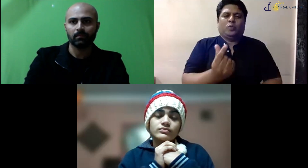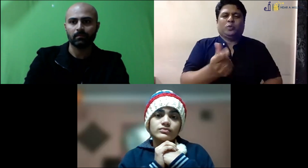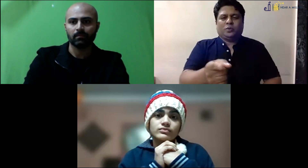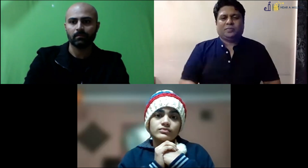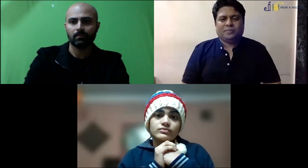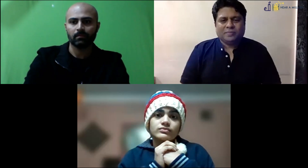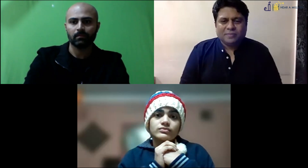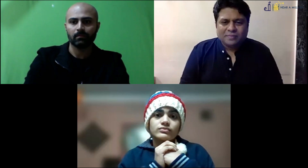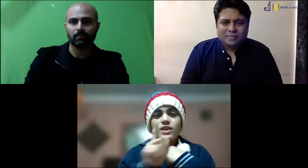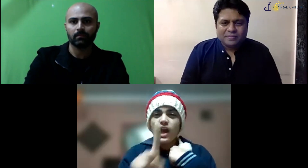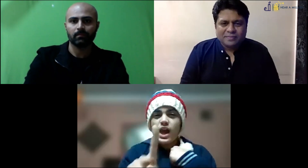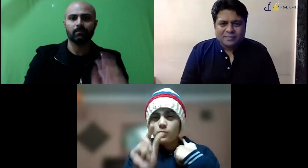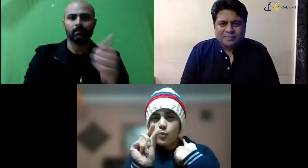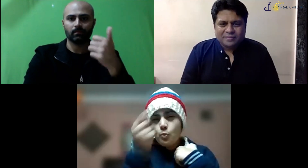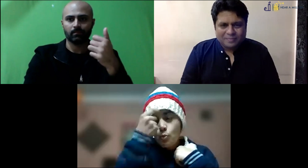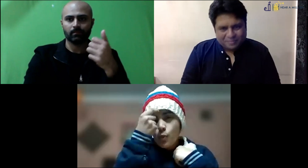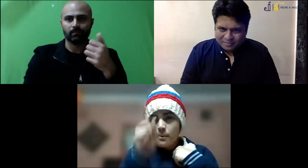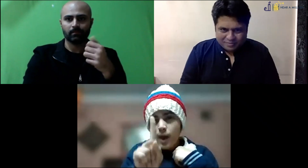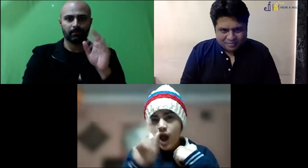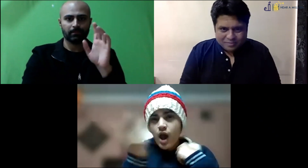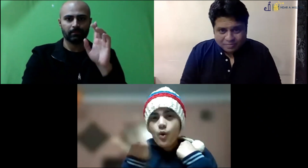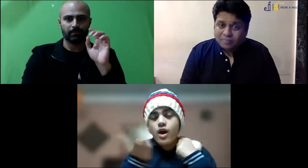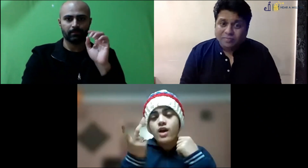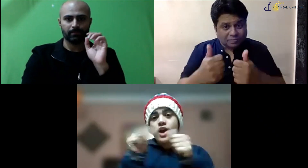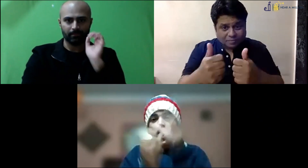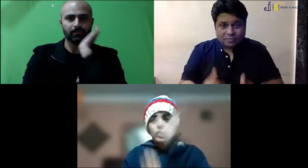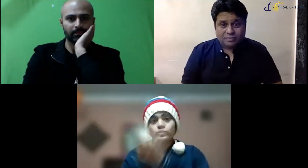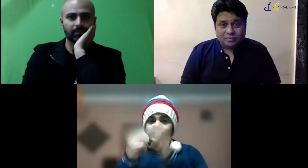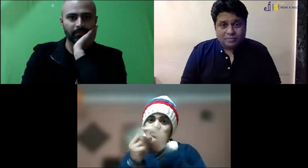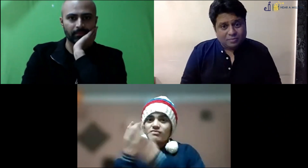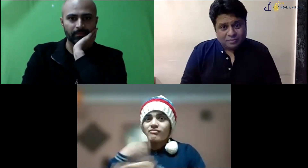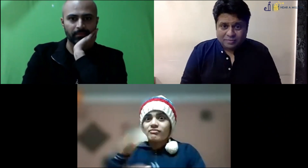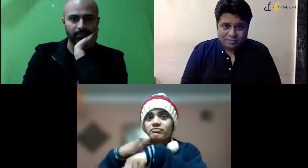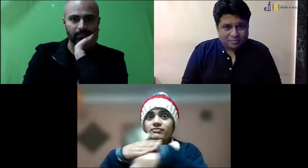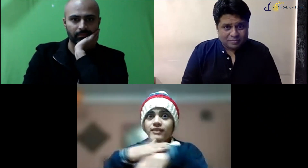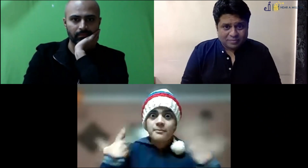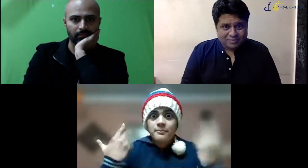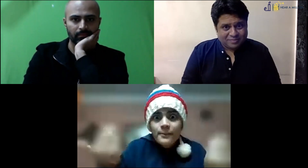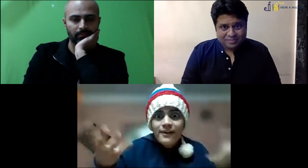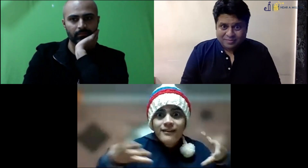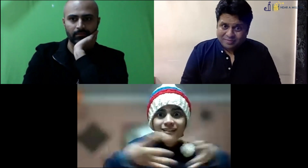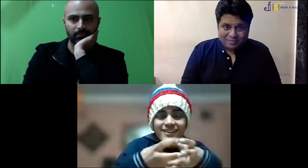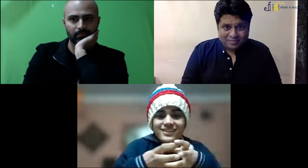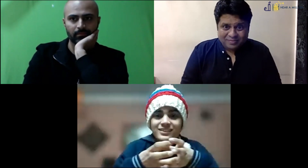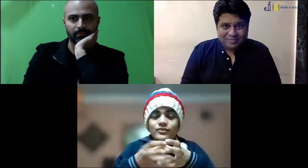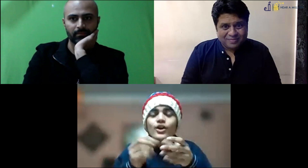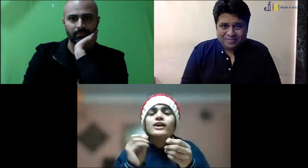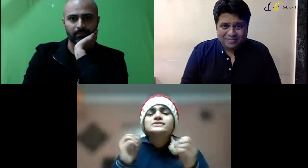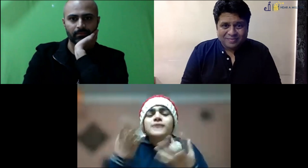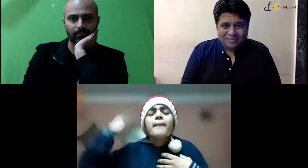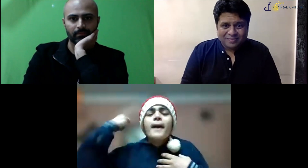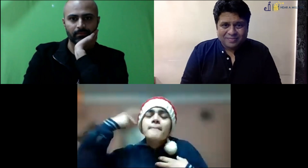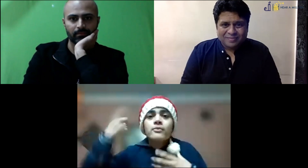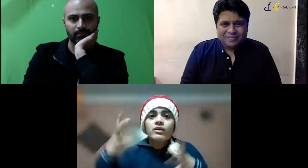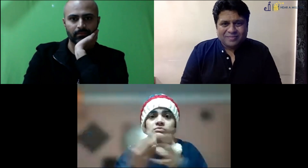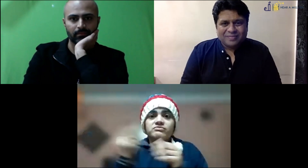you have to learn from the DLP. Okay, then you will get it. But one thing I was thinking, maybe I could